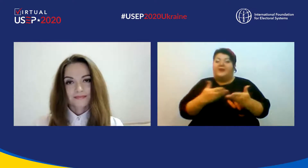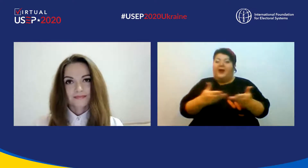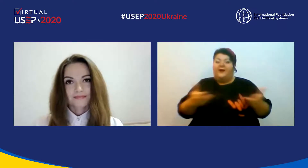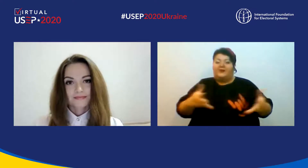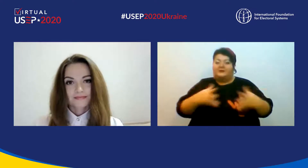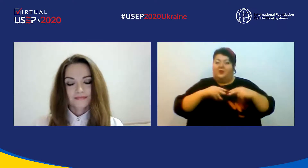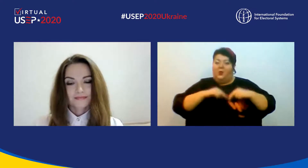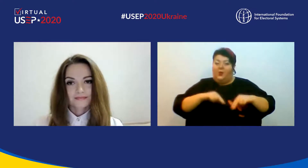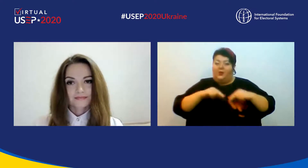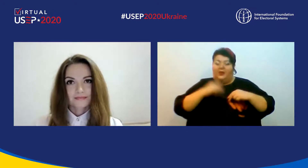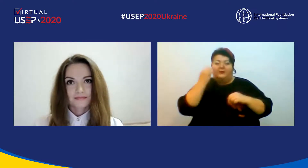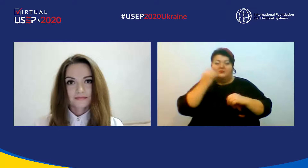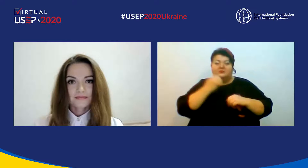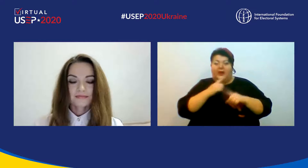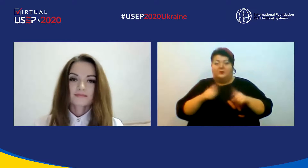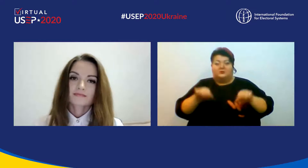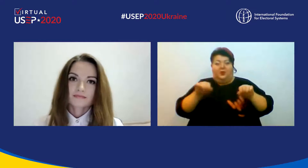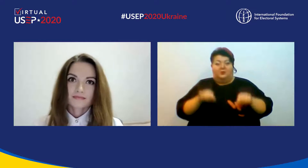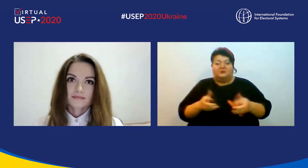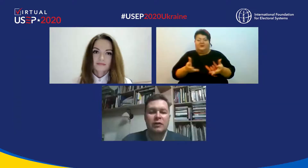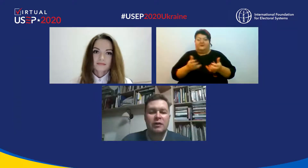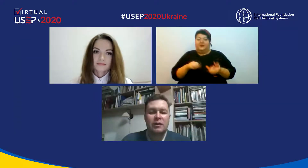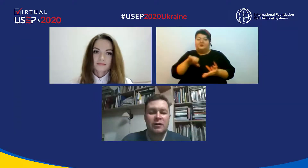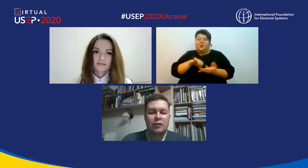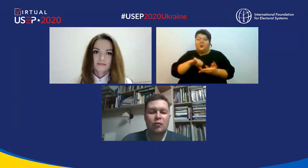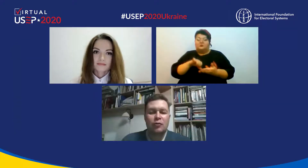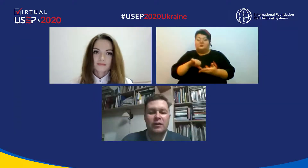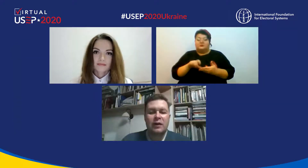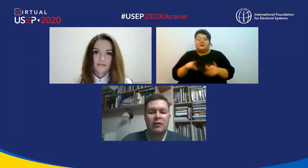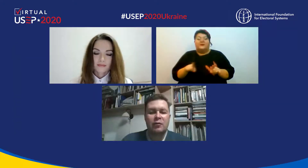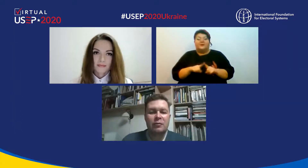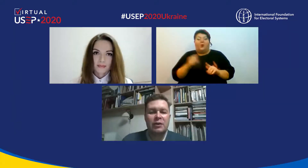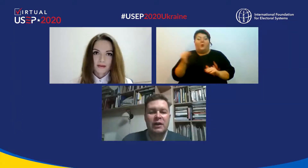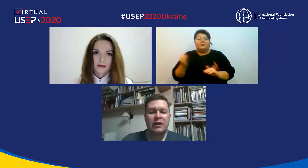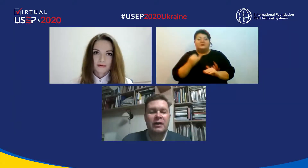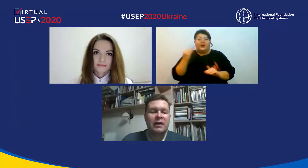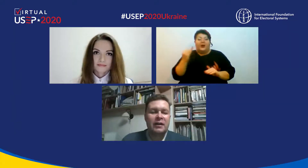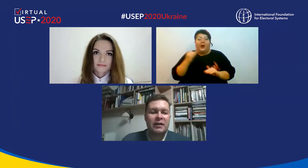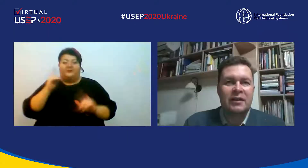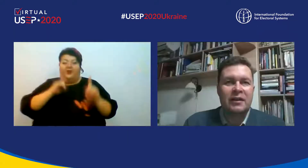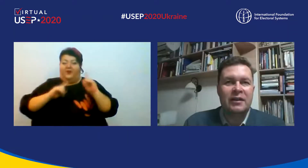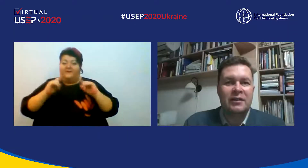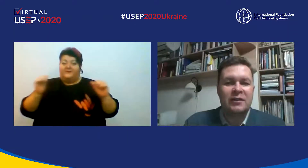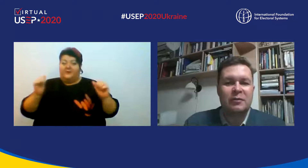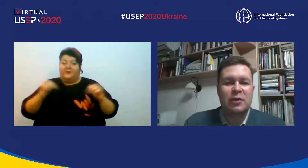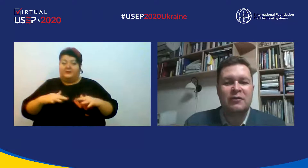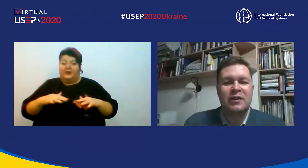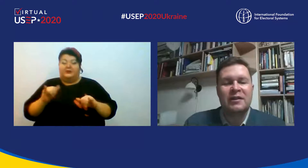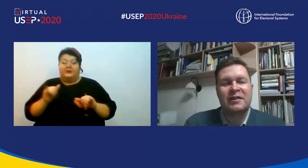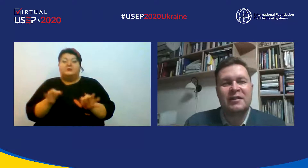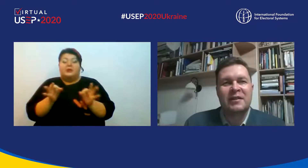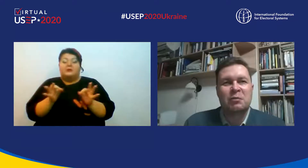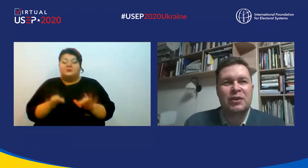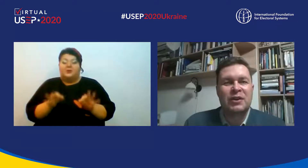Thank you, colleagues, and thank you for having me and allowing me the opportunity to talk at this very